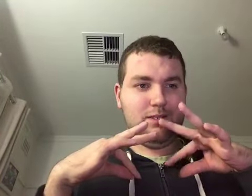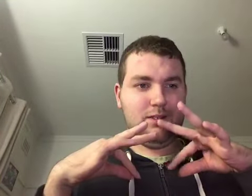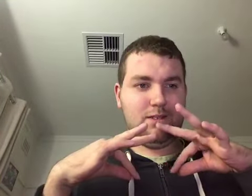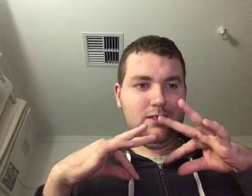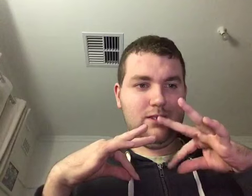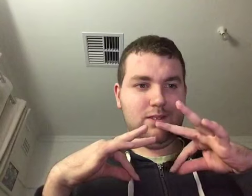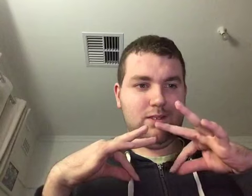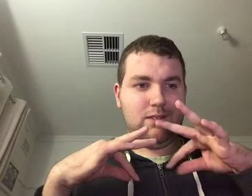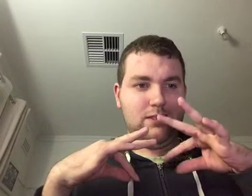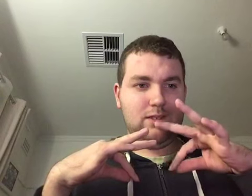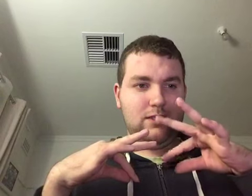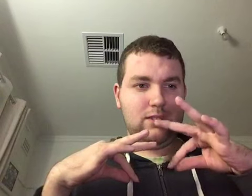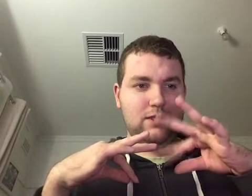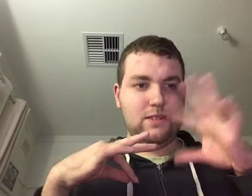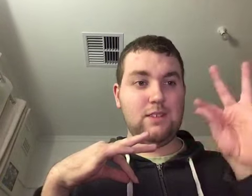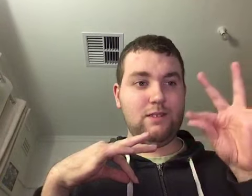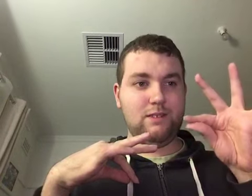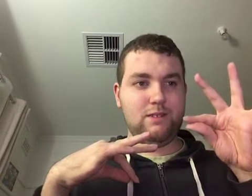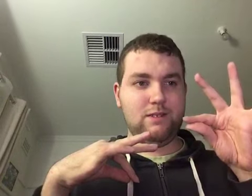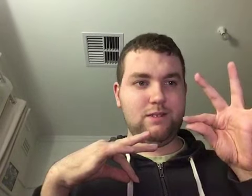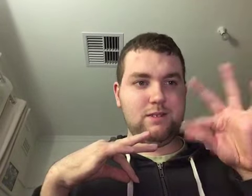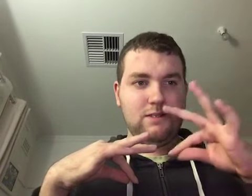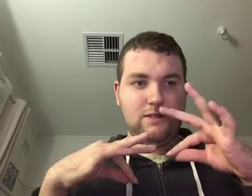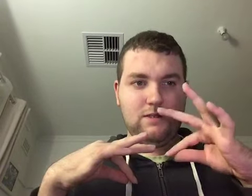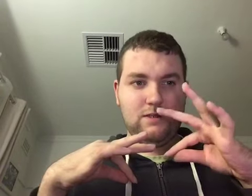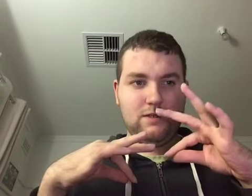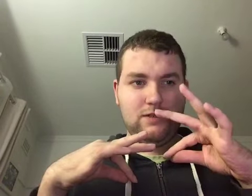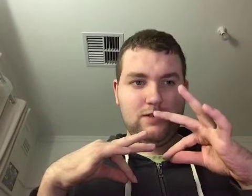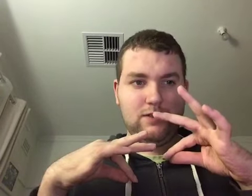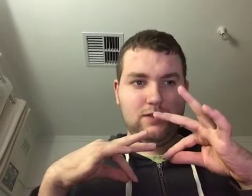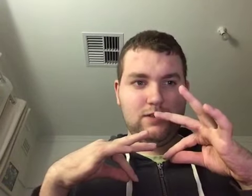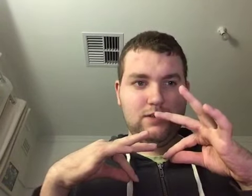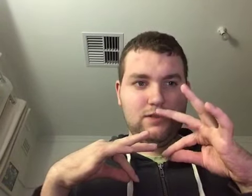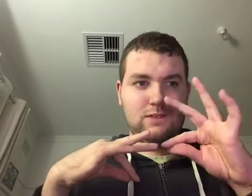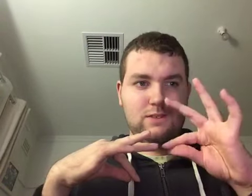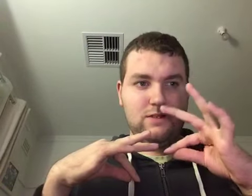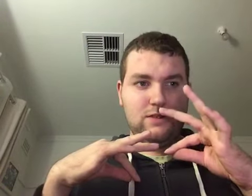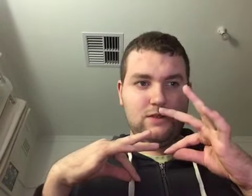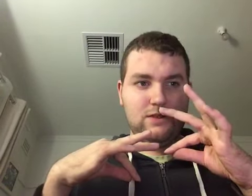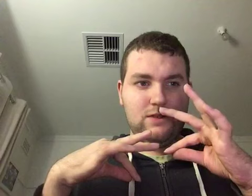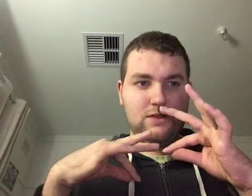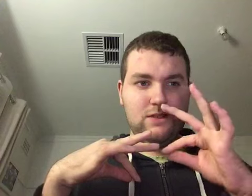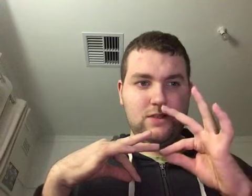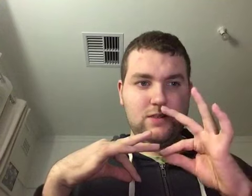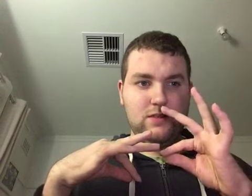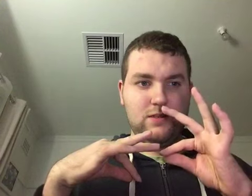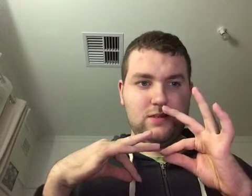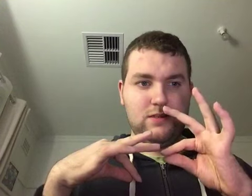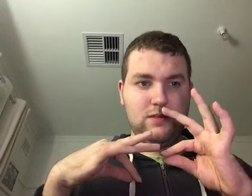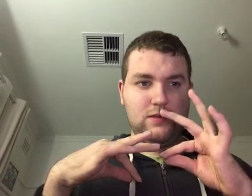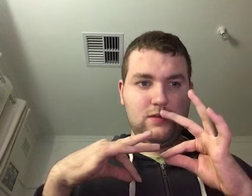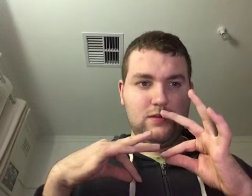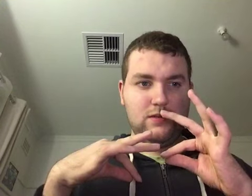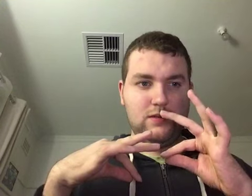robot. A buster. Since little buster here was granted in my life, I still came like a father to him. You